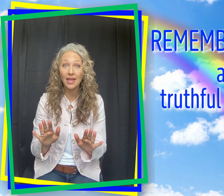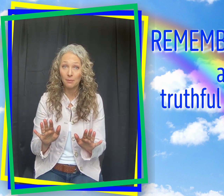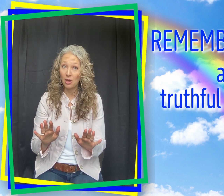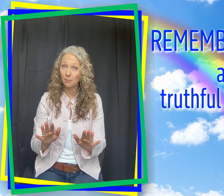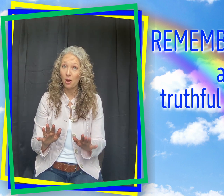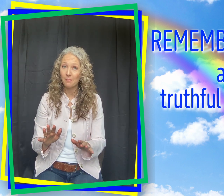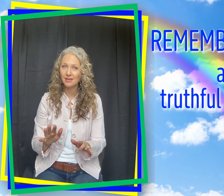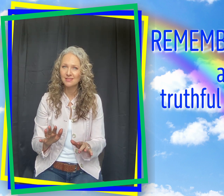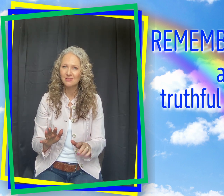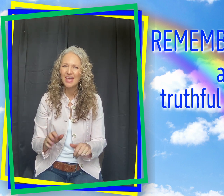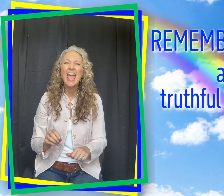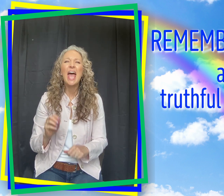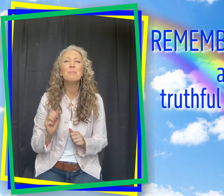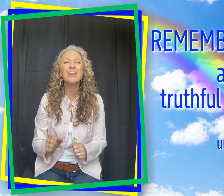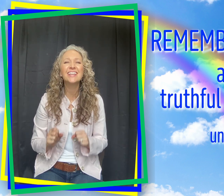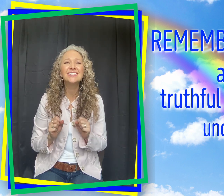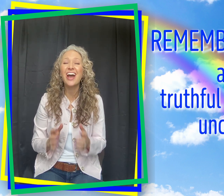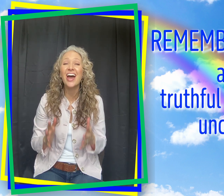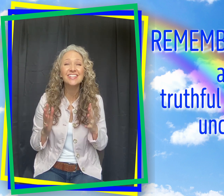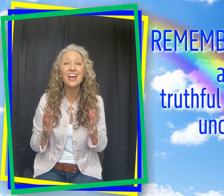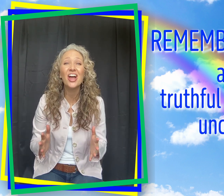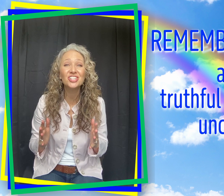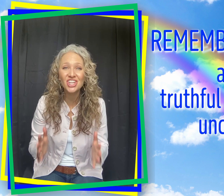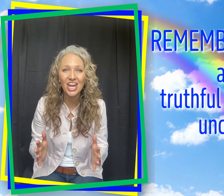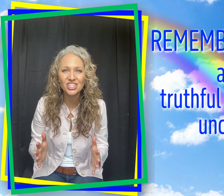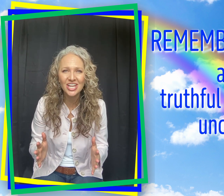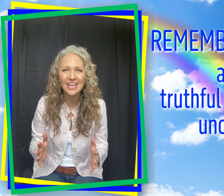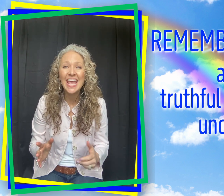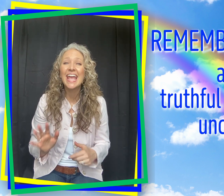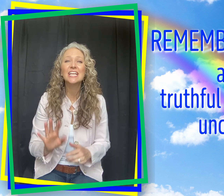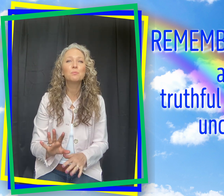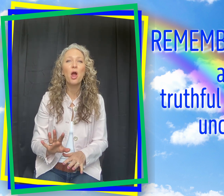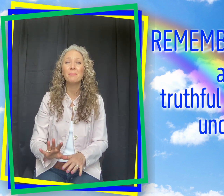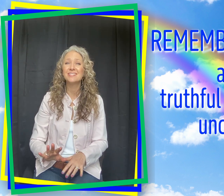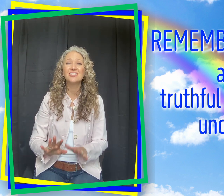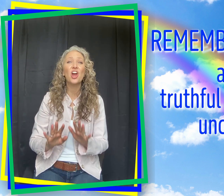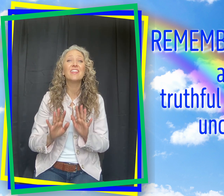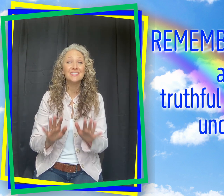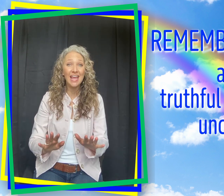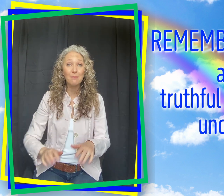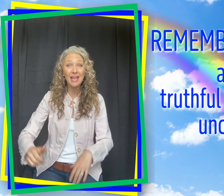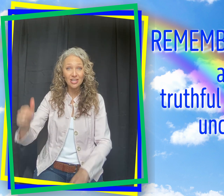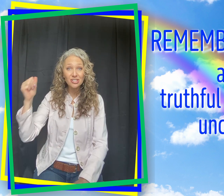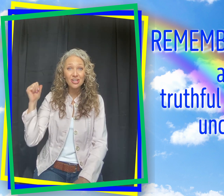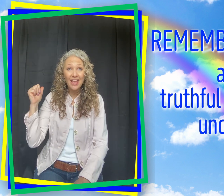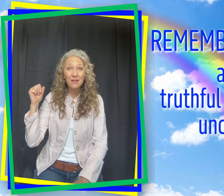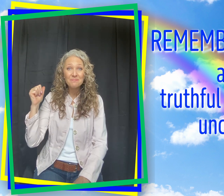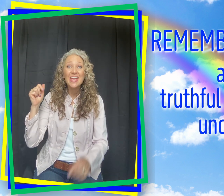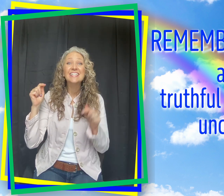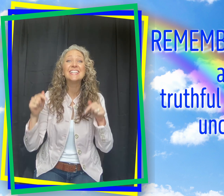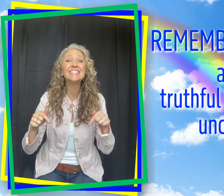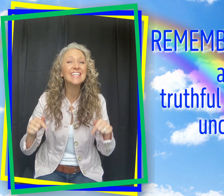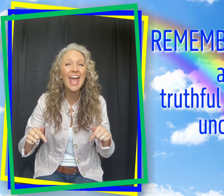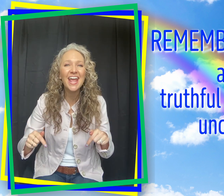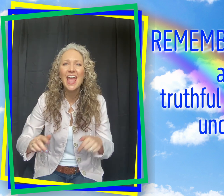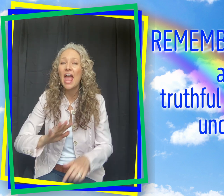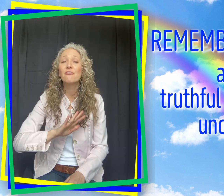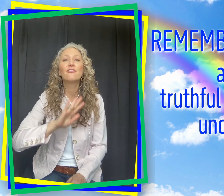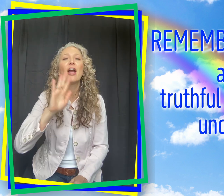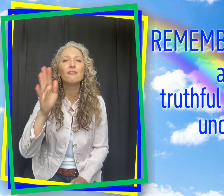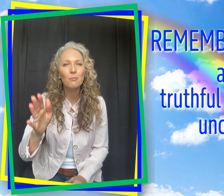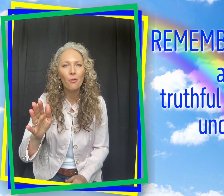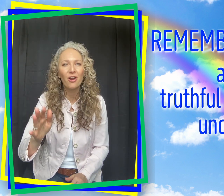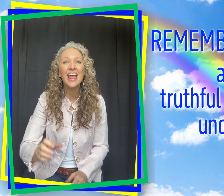can lie about a promise. And because God is unchanging, his promises are the same yesterday, today,